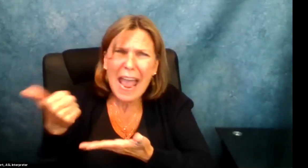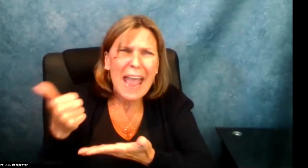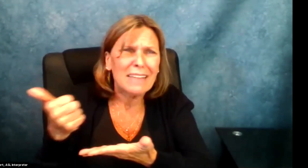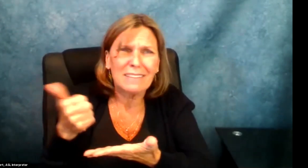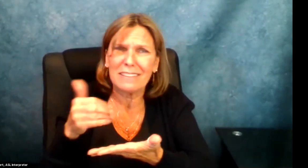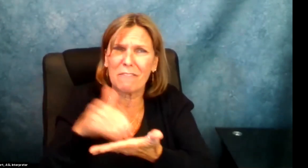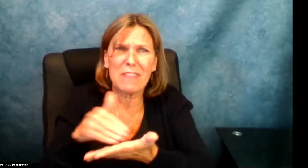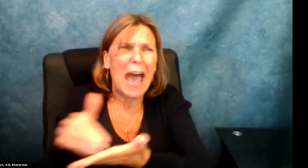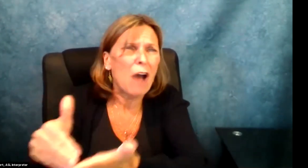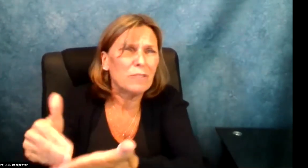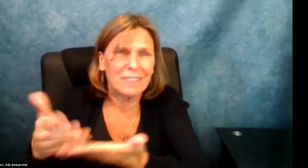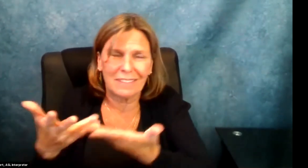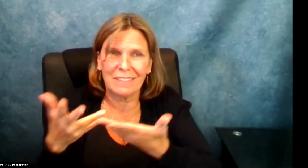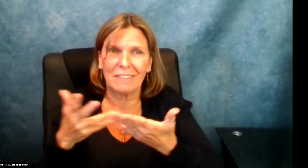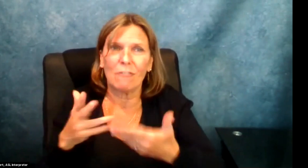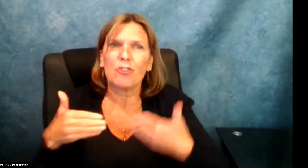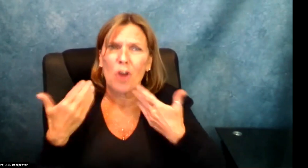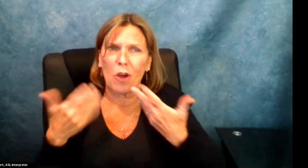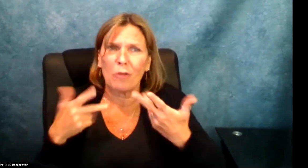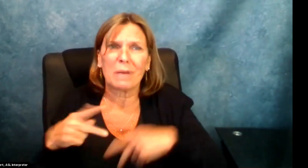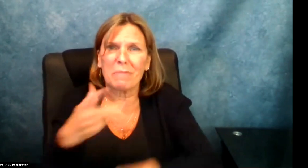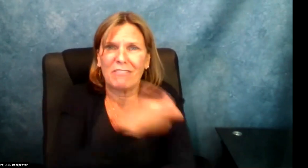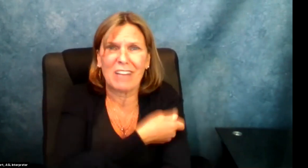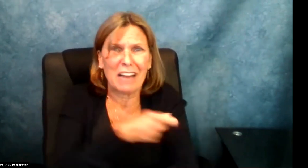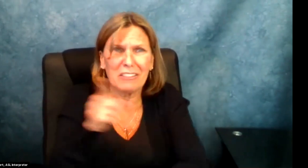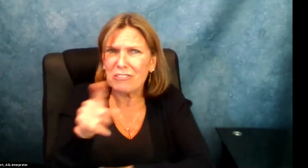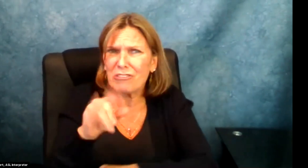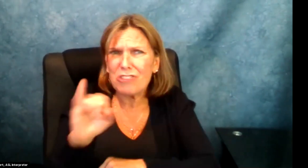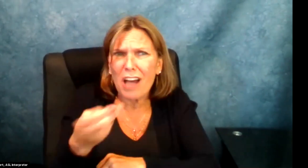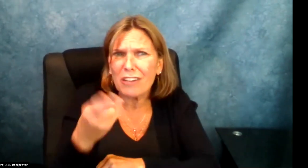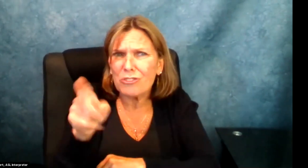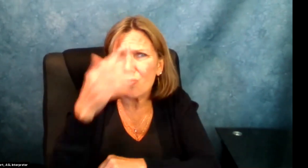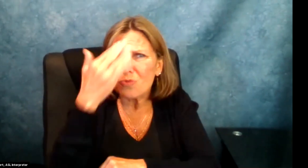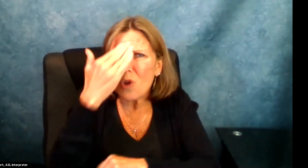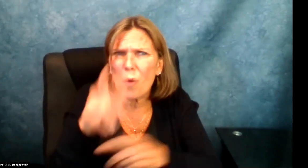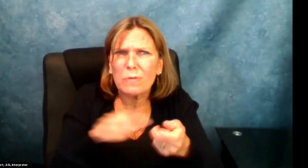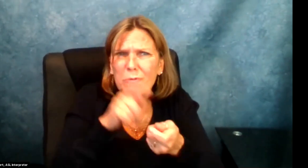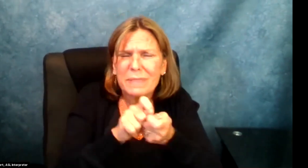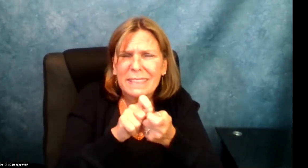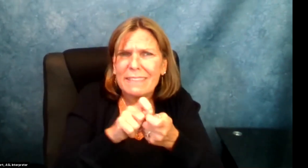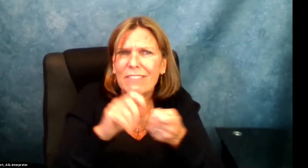young people get it. I don't know, Josh, if you have specific numbers in your head.